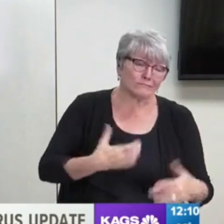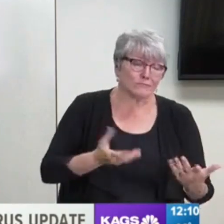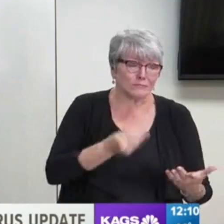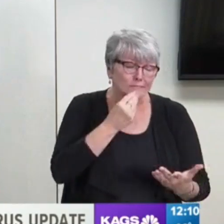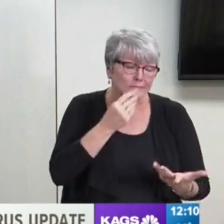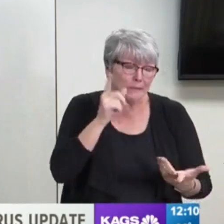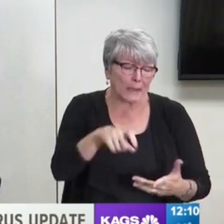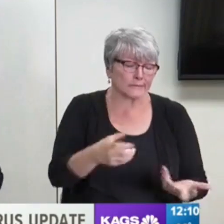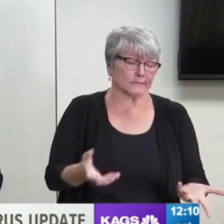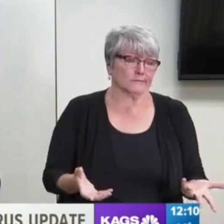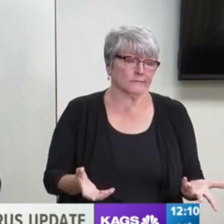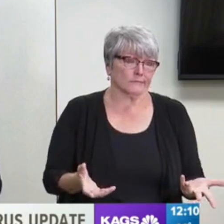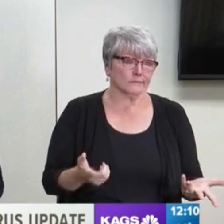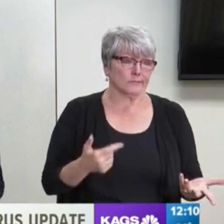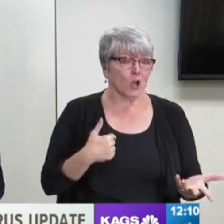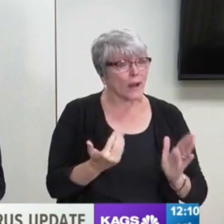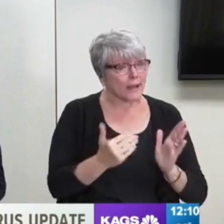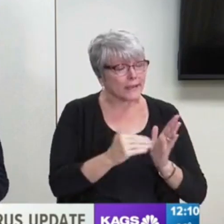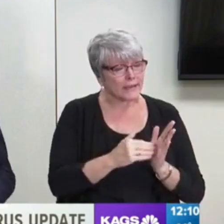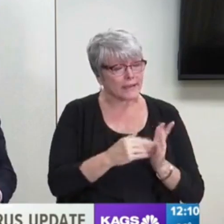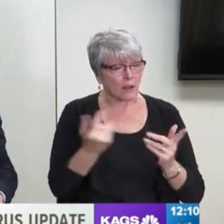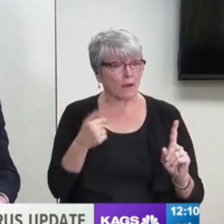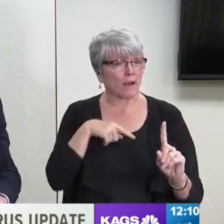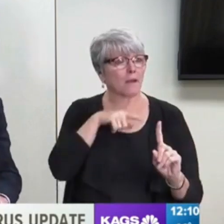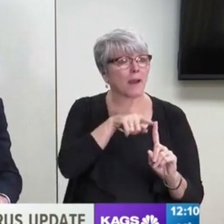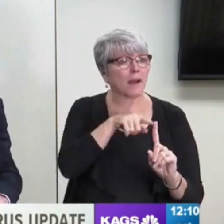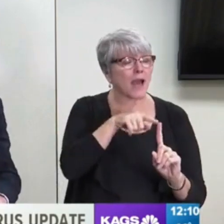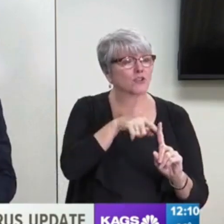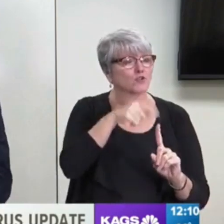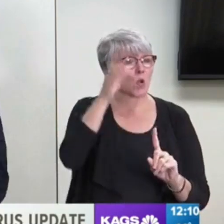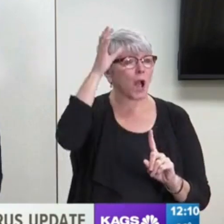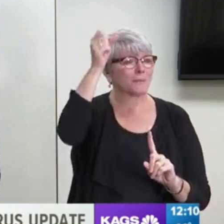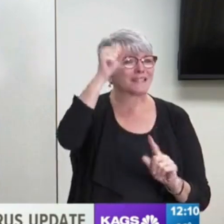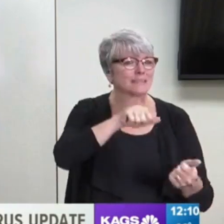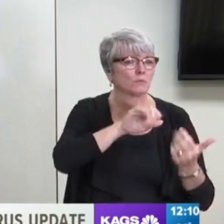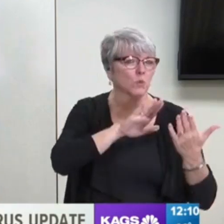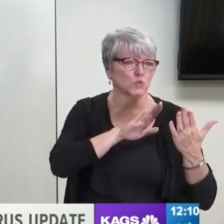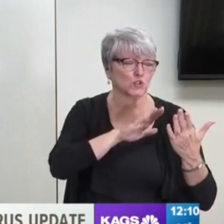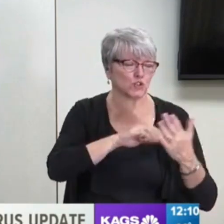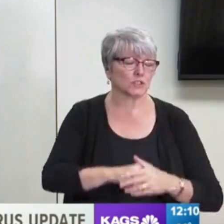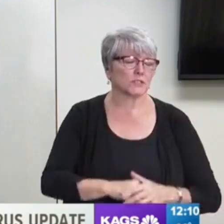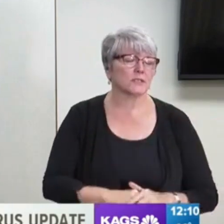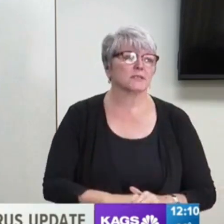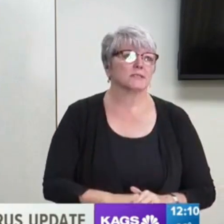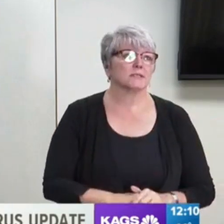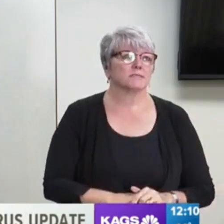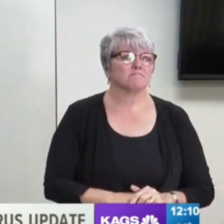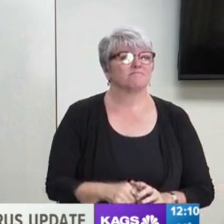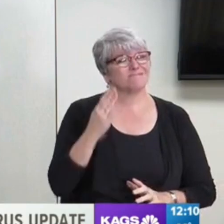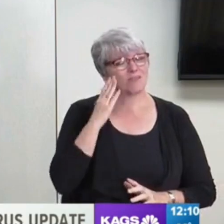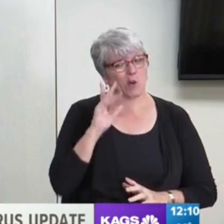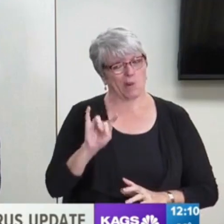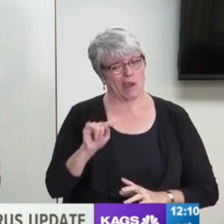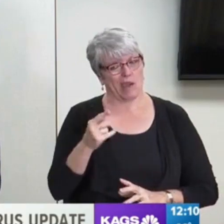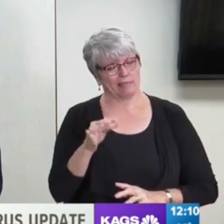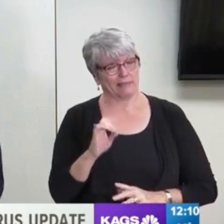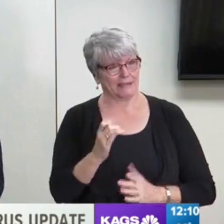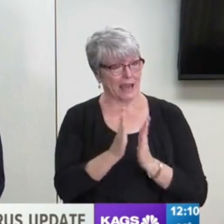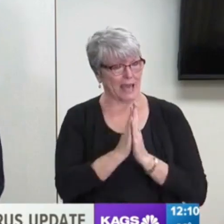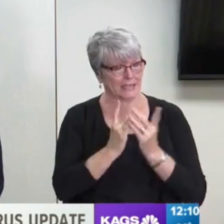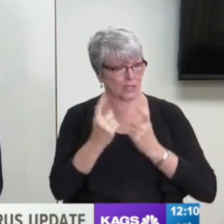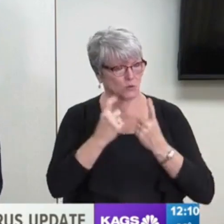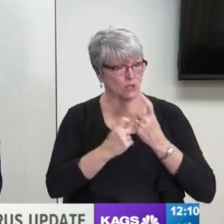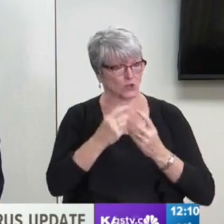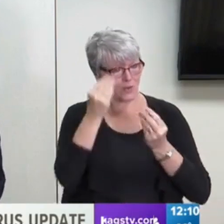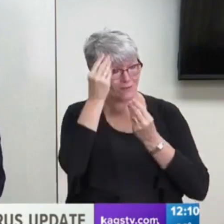we got so. I would come back to the common sense approach here. And I know Kathleen's asking the question to get